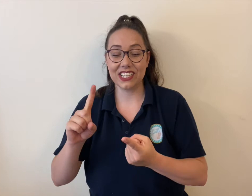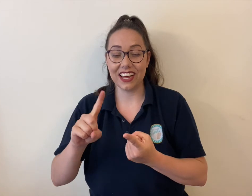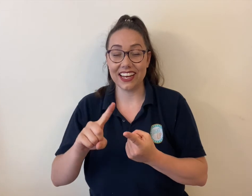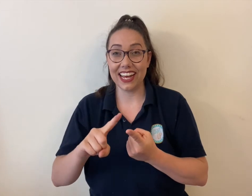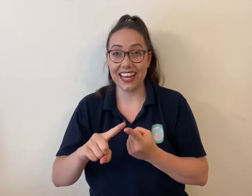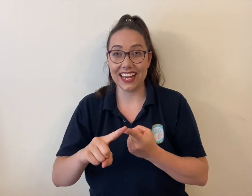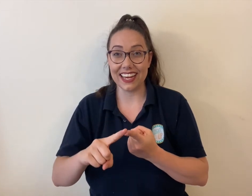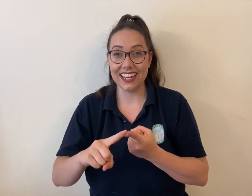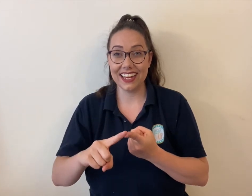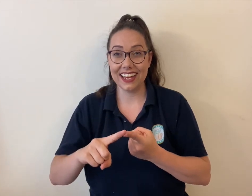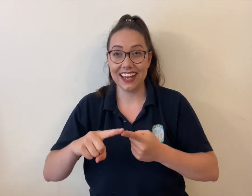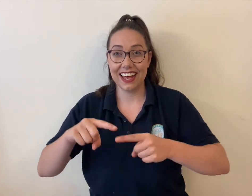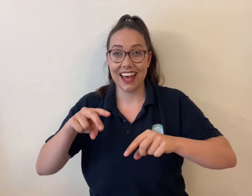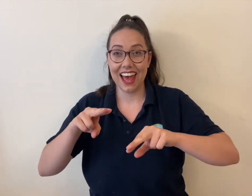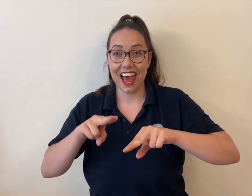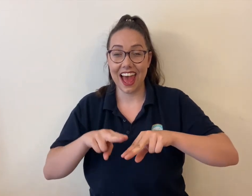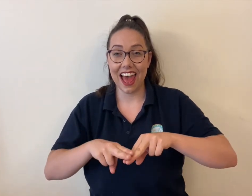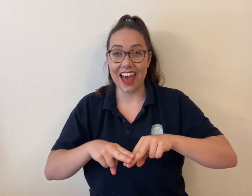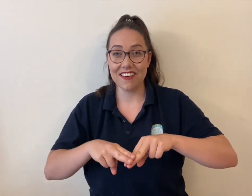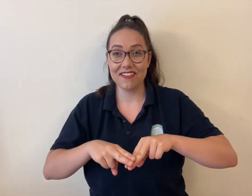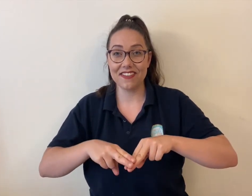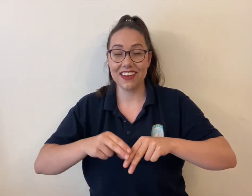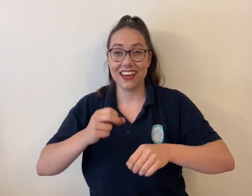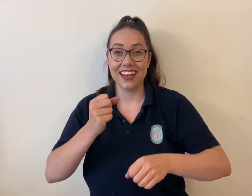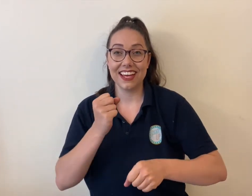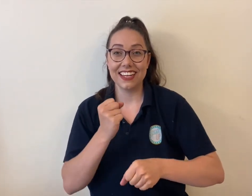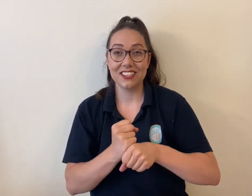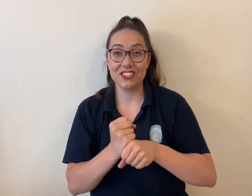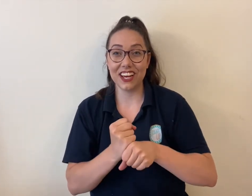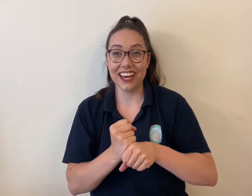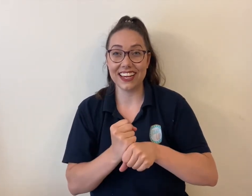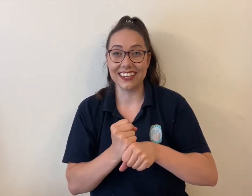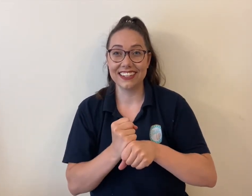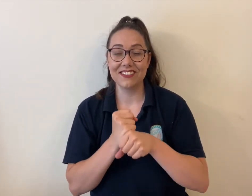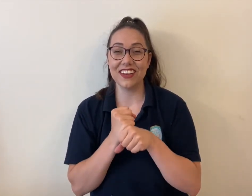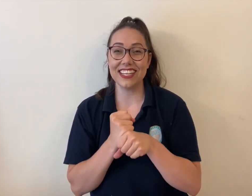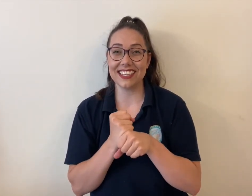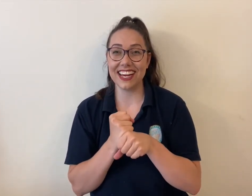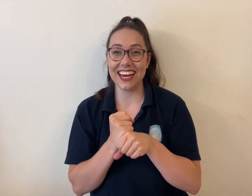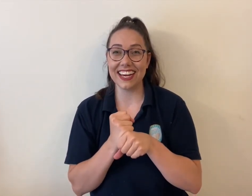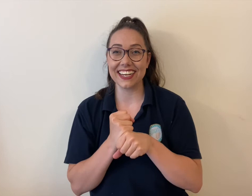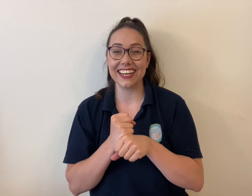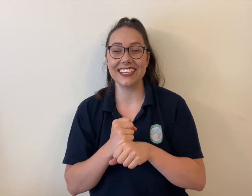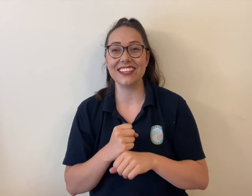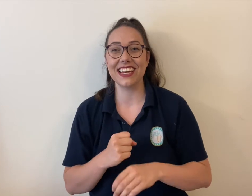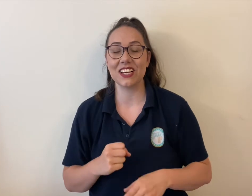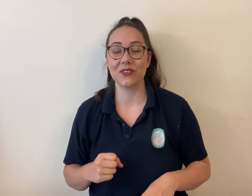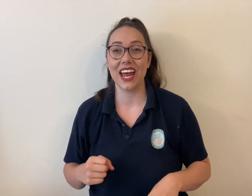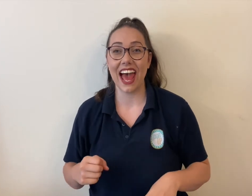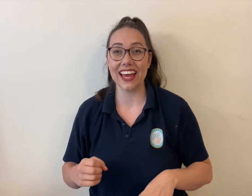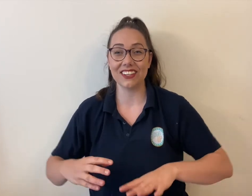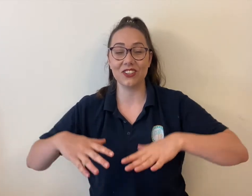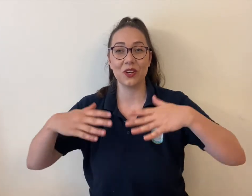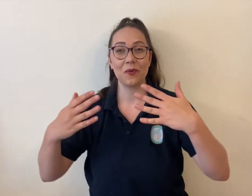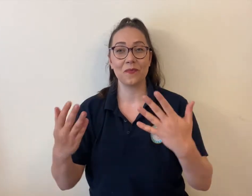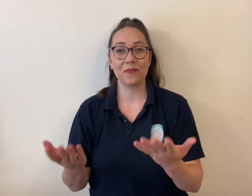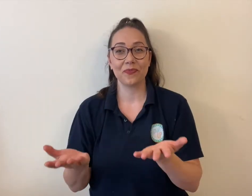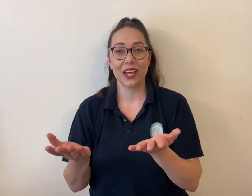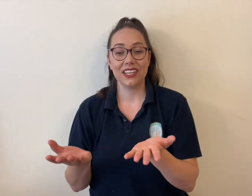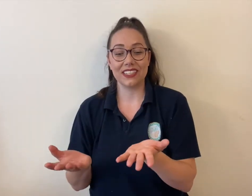learned E, F, G. Fantastic. Let's do the next one, H. So take